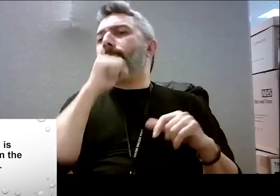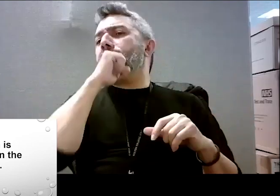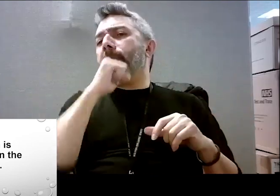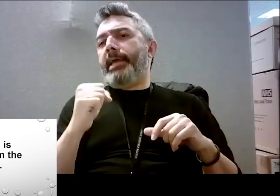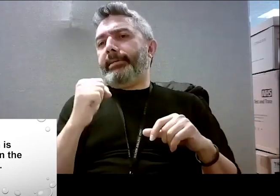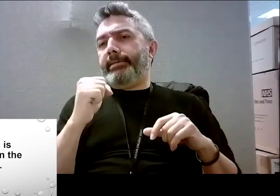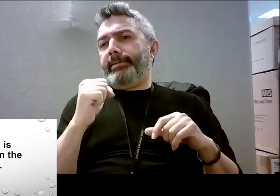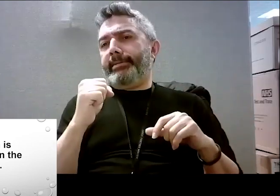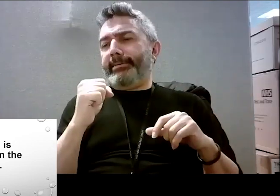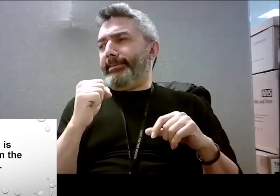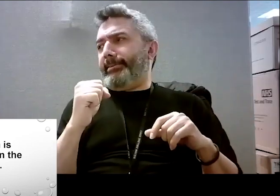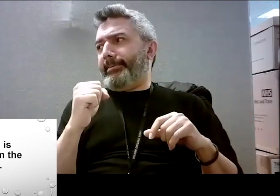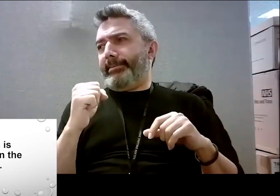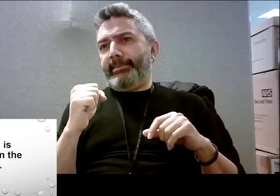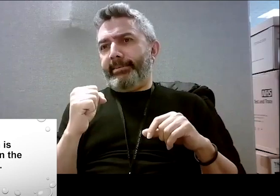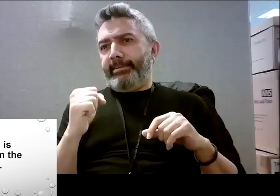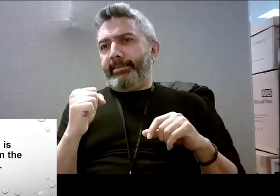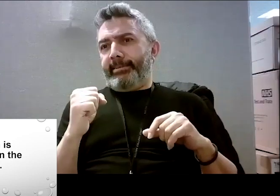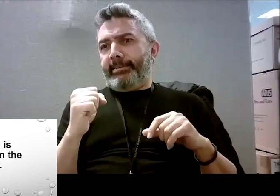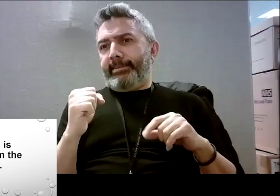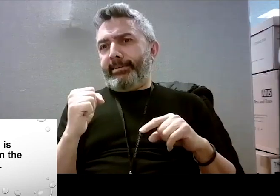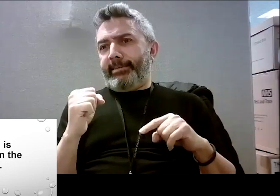nobody drew the bridge first and then the man on the bridge.